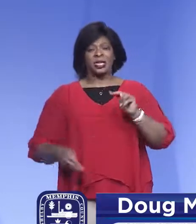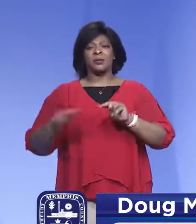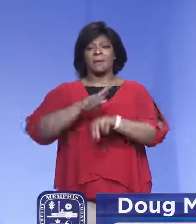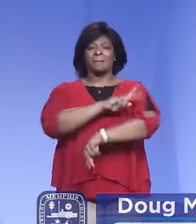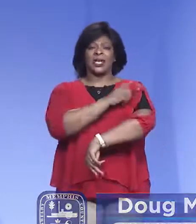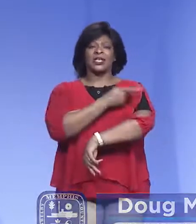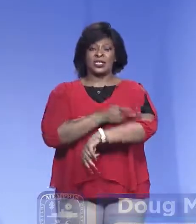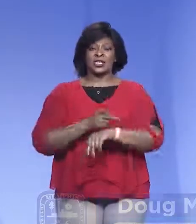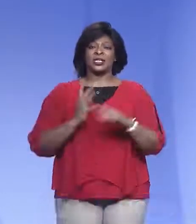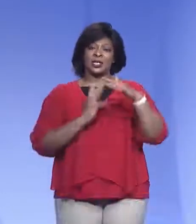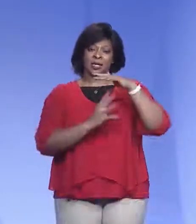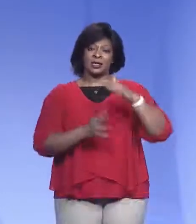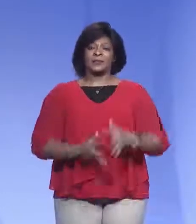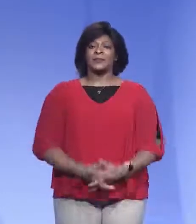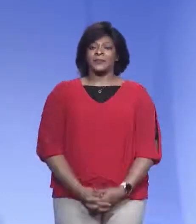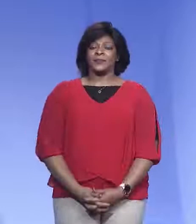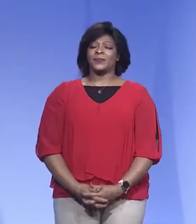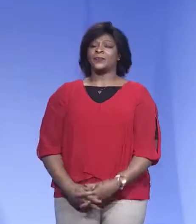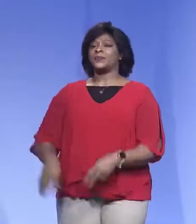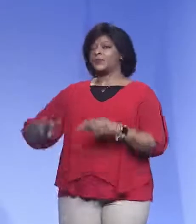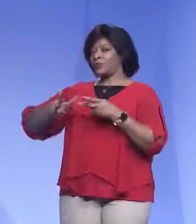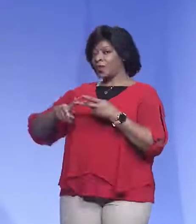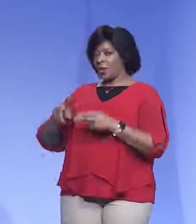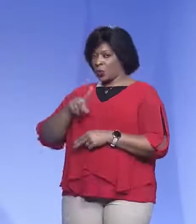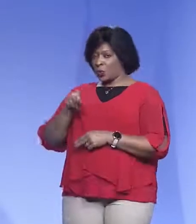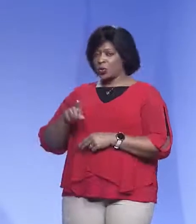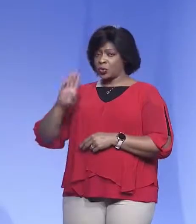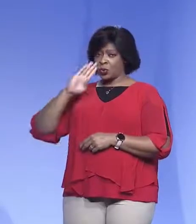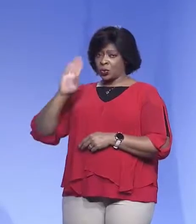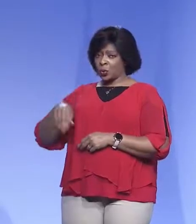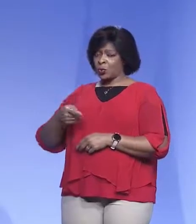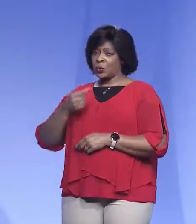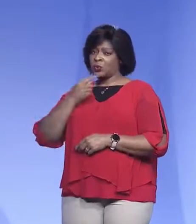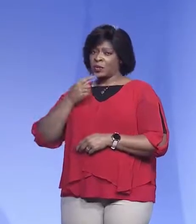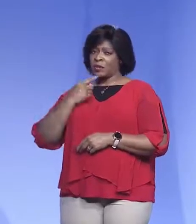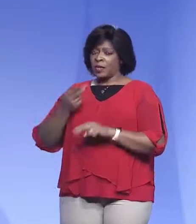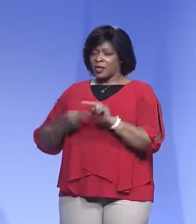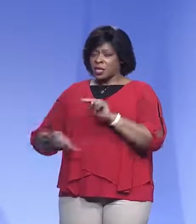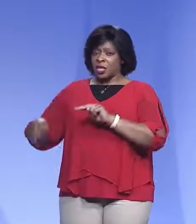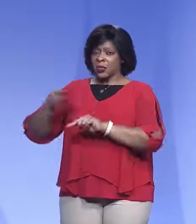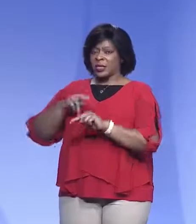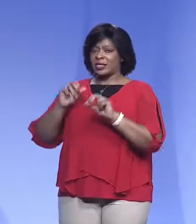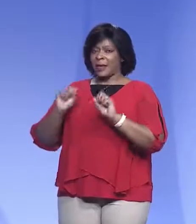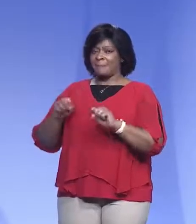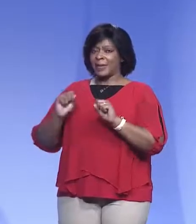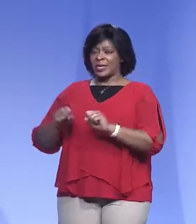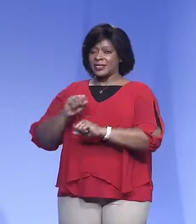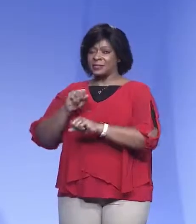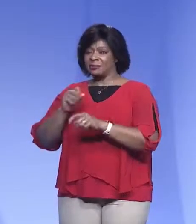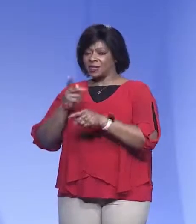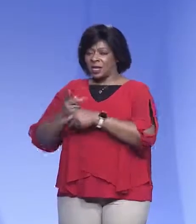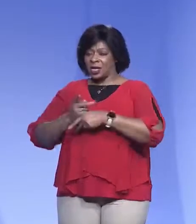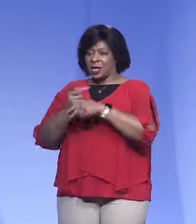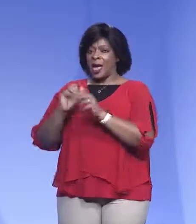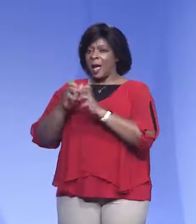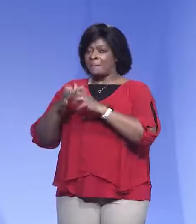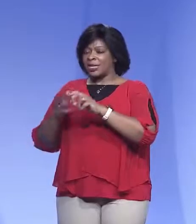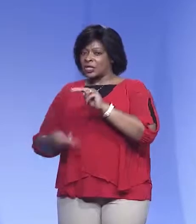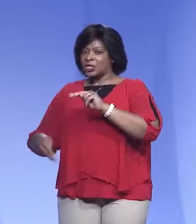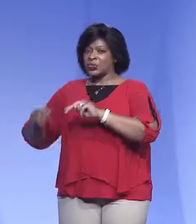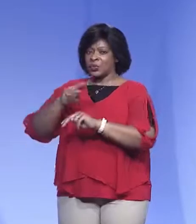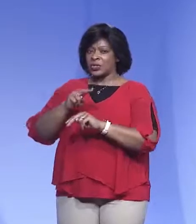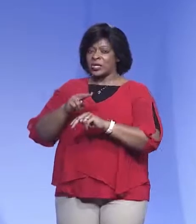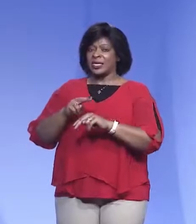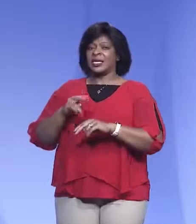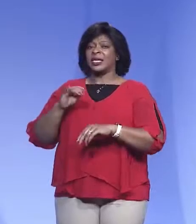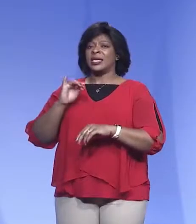load. As a follow-up, do you know, if you said that they've increased their capacity, do you know how much it's increased? And under